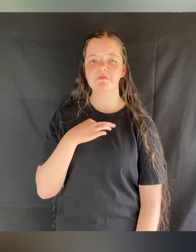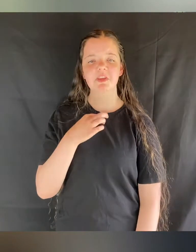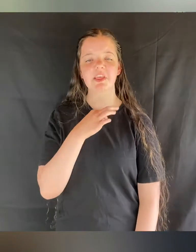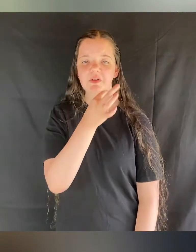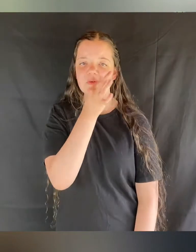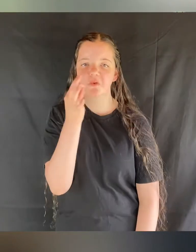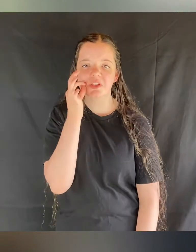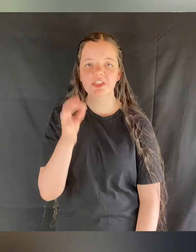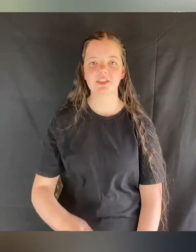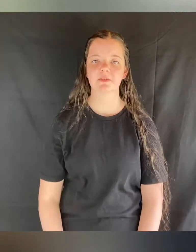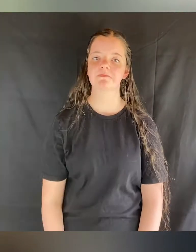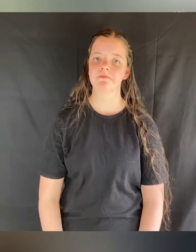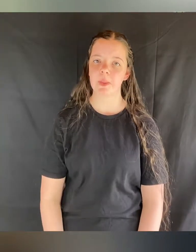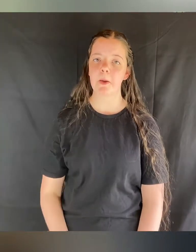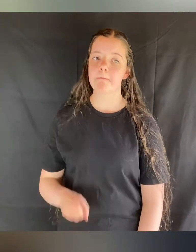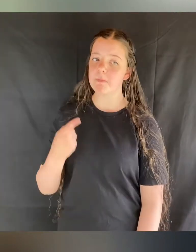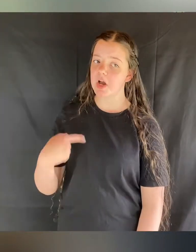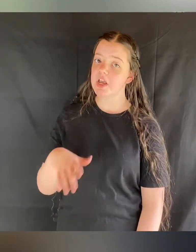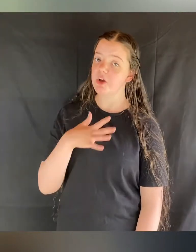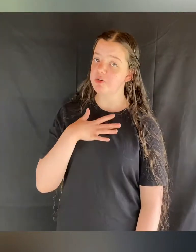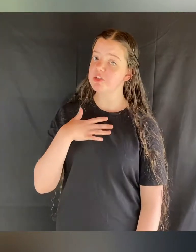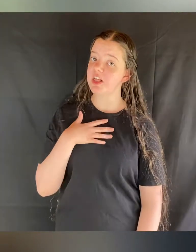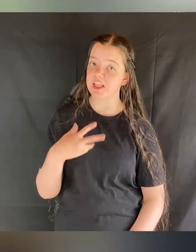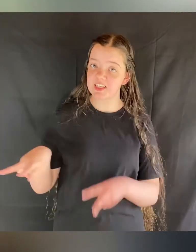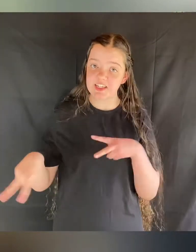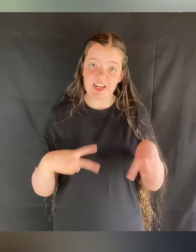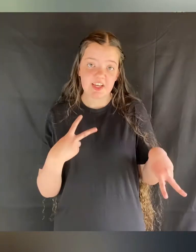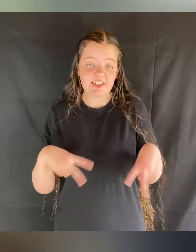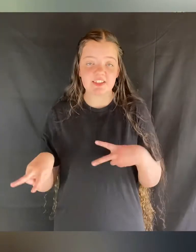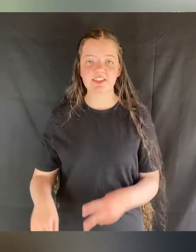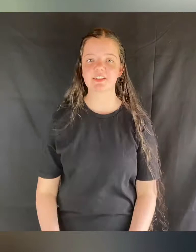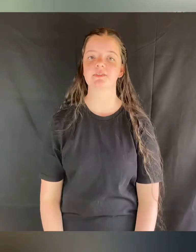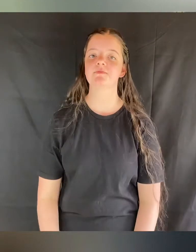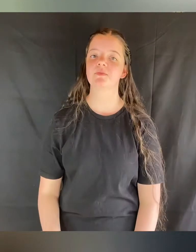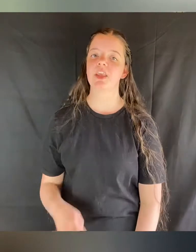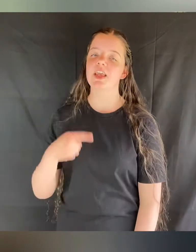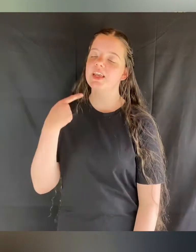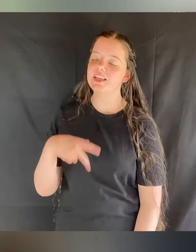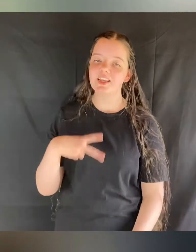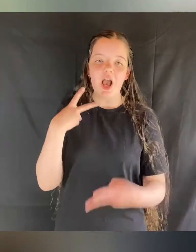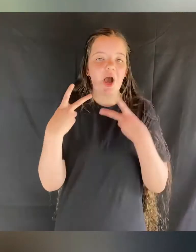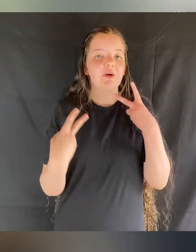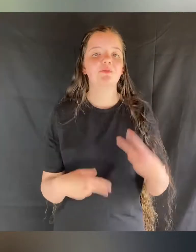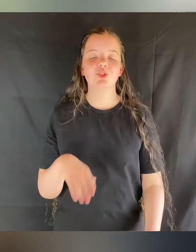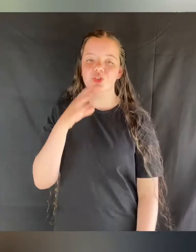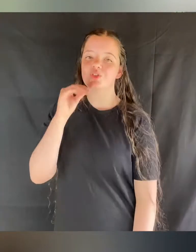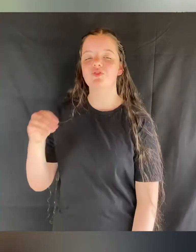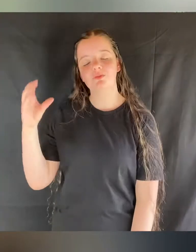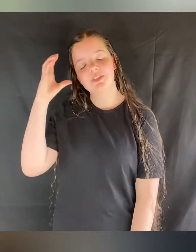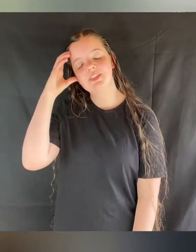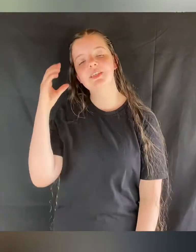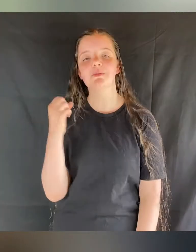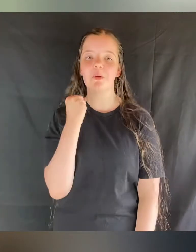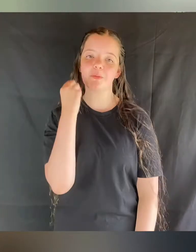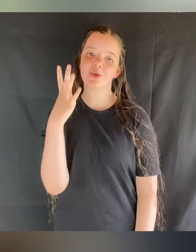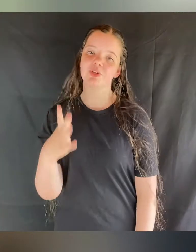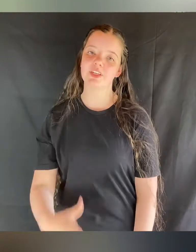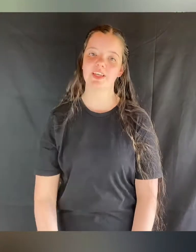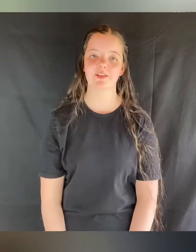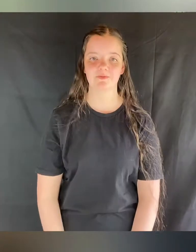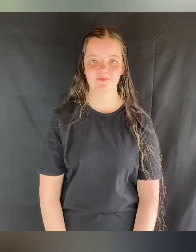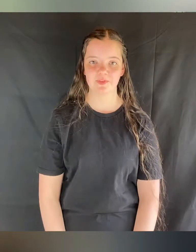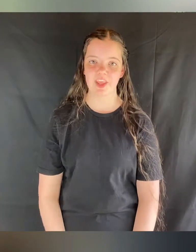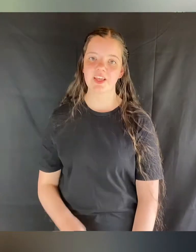but he also liked to dance. He'd hum tunes from Sleeping Beauty as he munched another